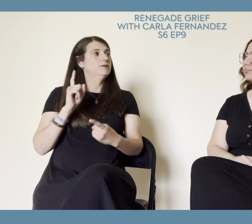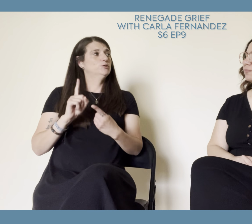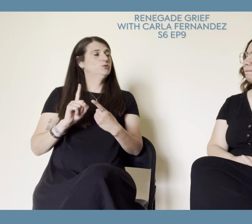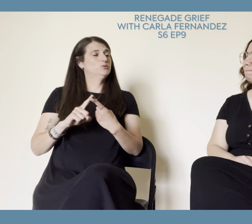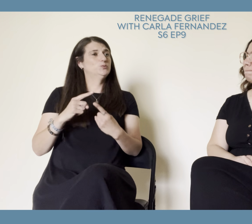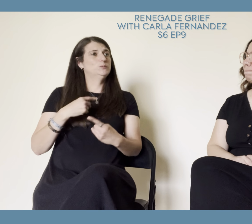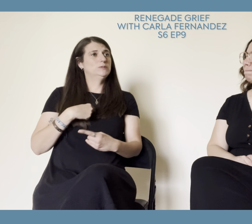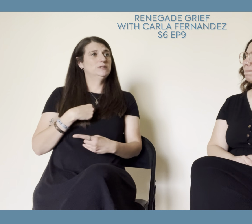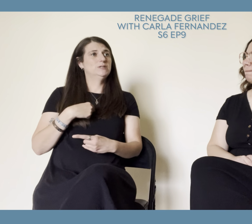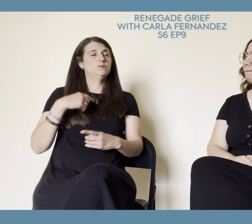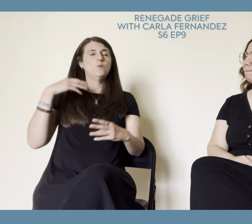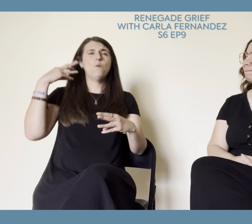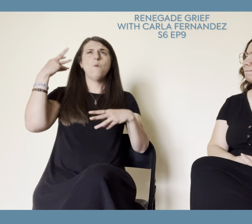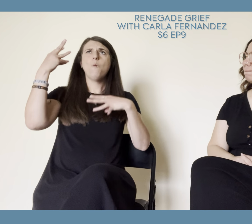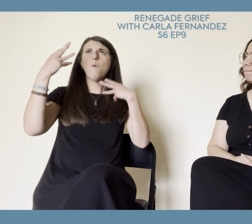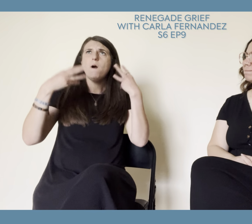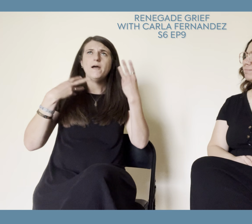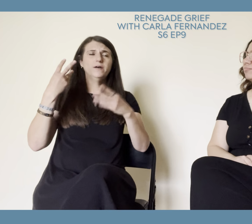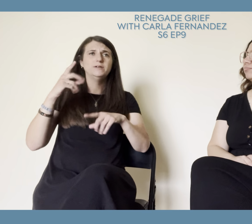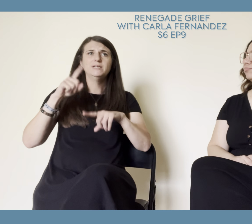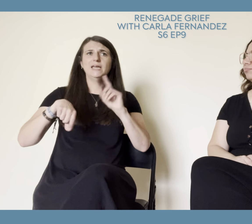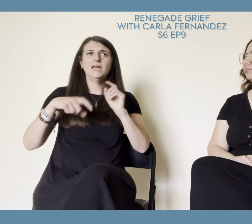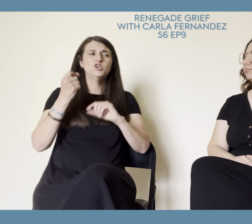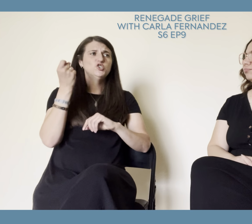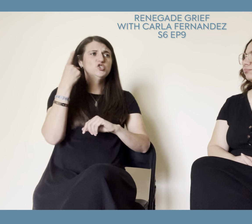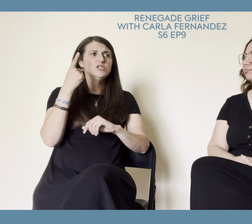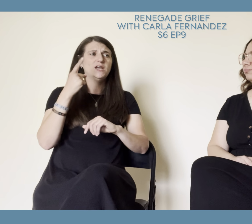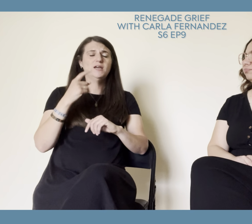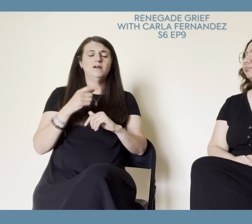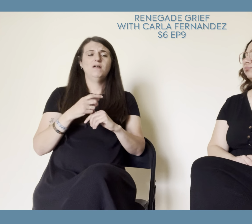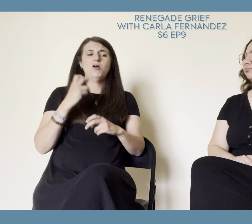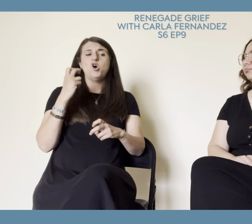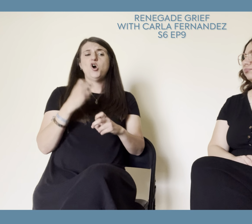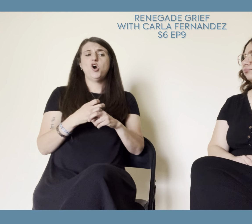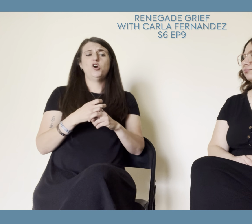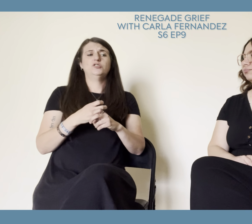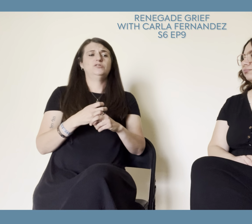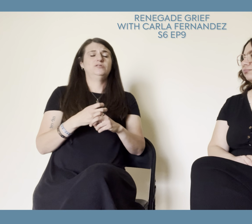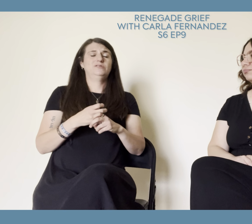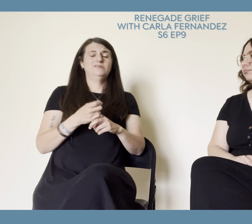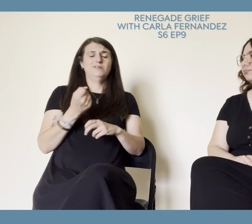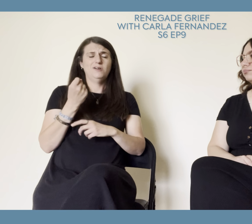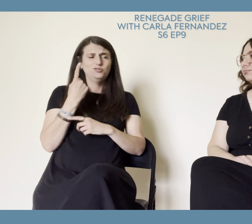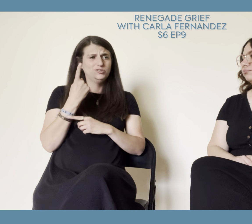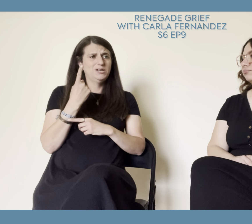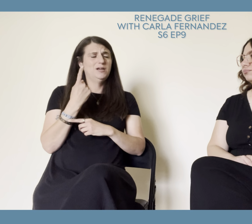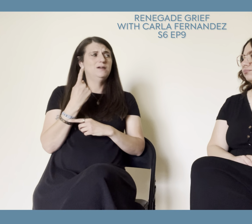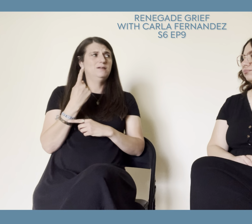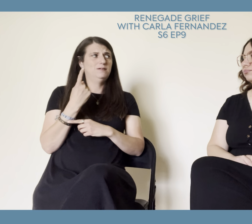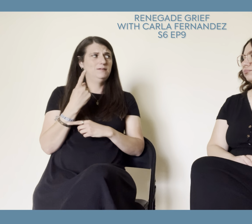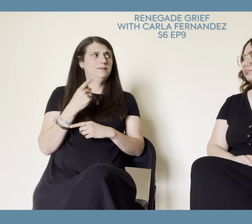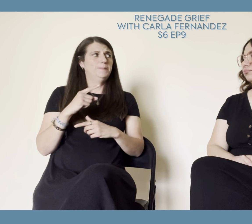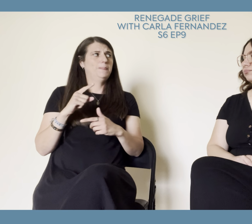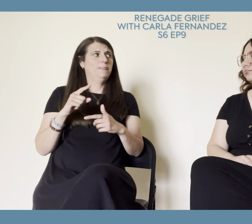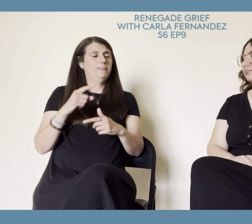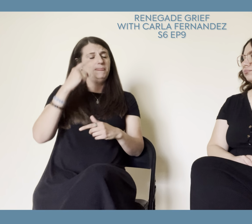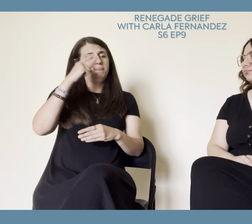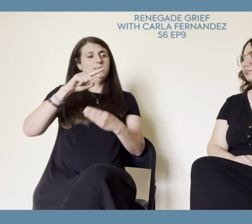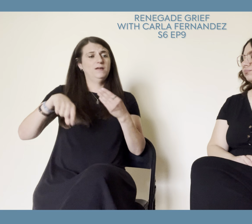kind of wild, incomputable, out there, hard to wrap your head around. And I think about the wildness of